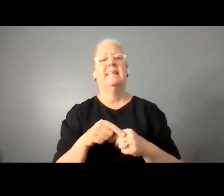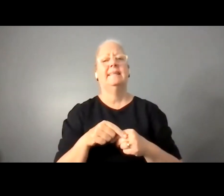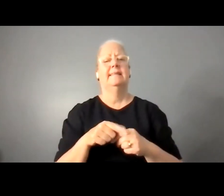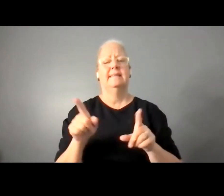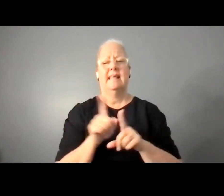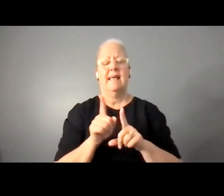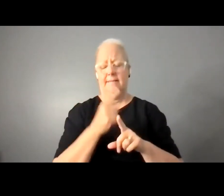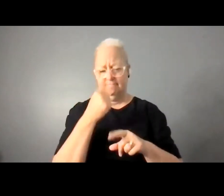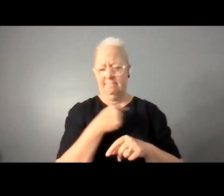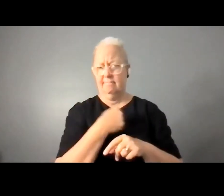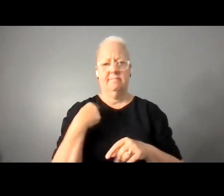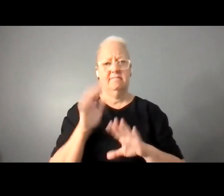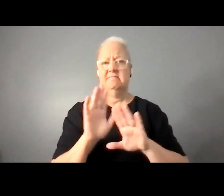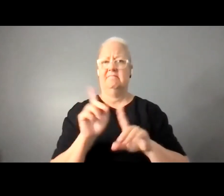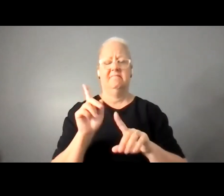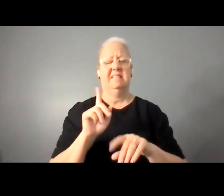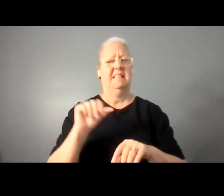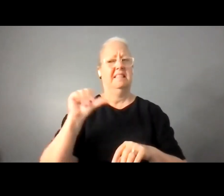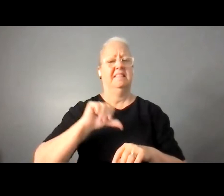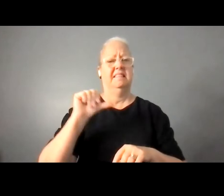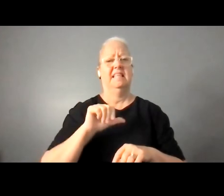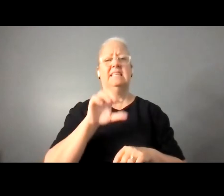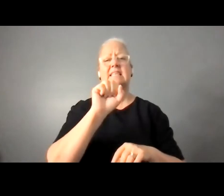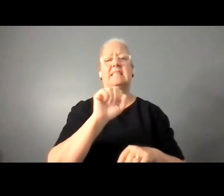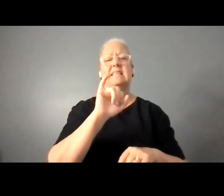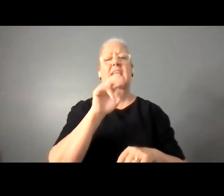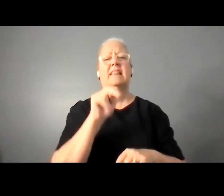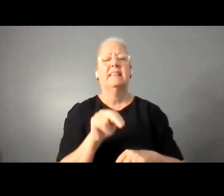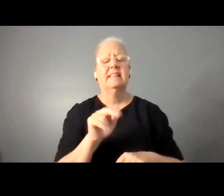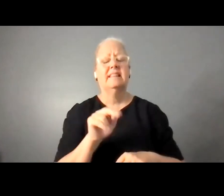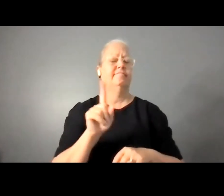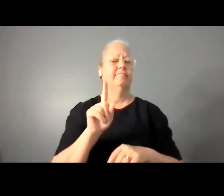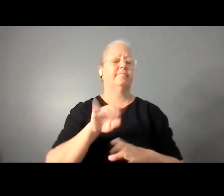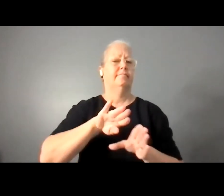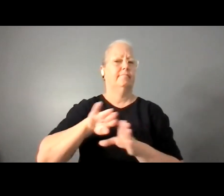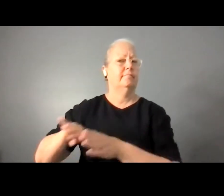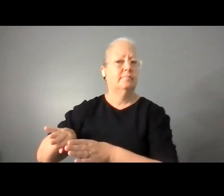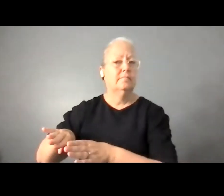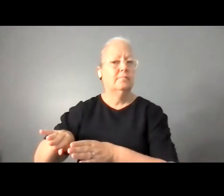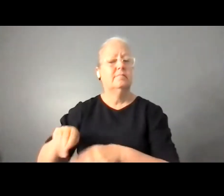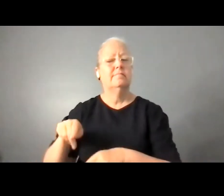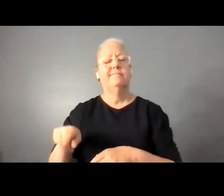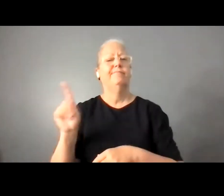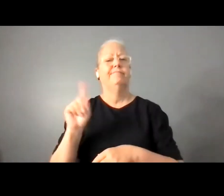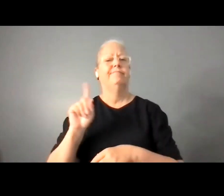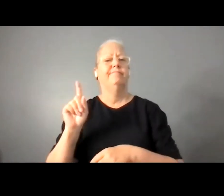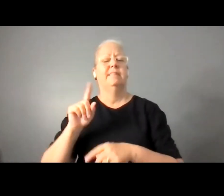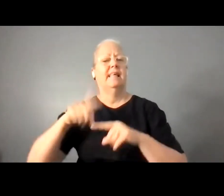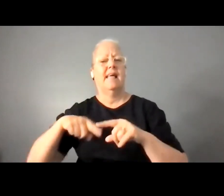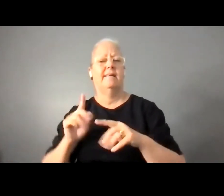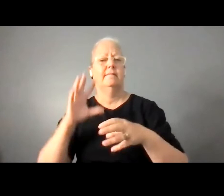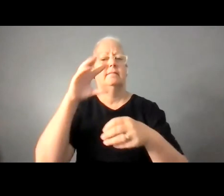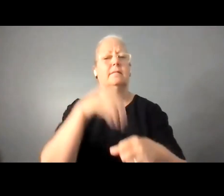it's an omen. So you're not given that chance to participate in the community, leading us to